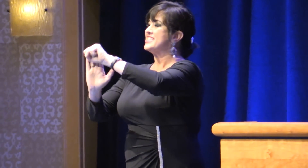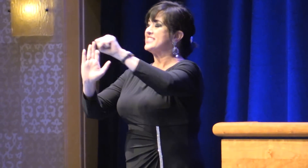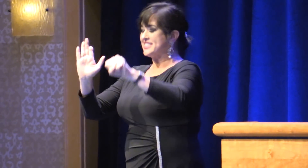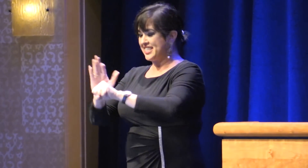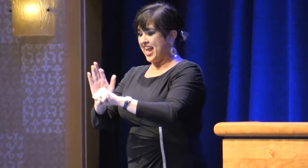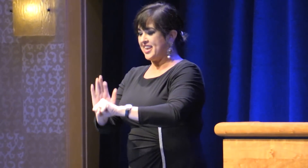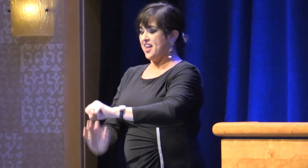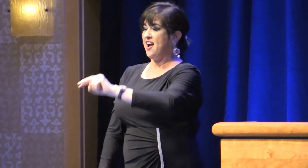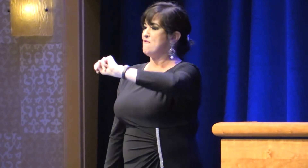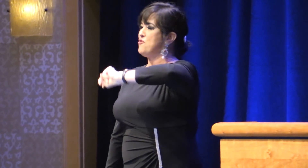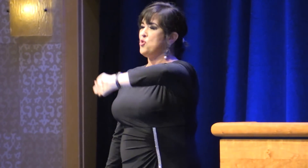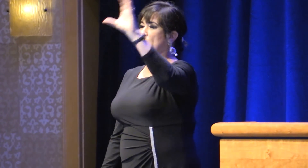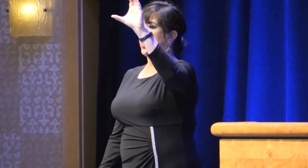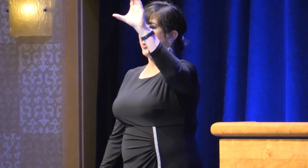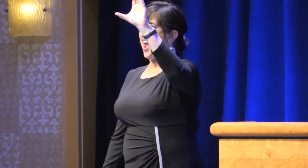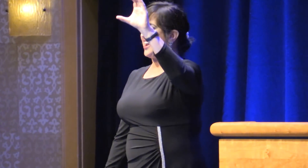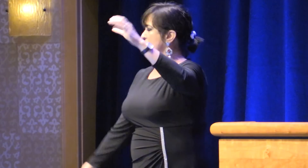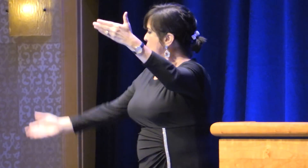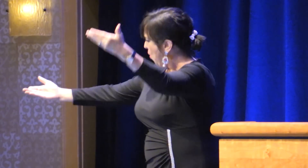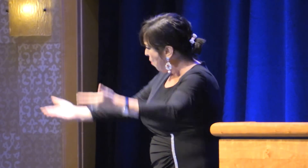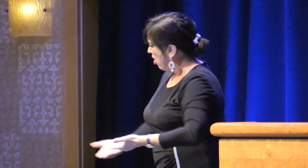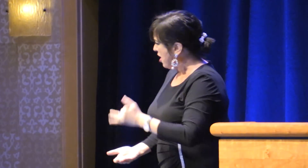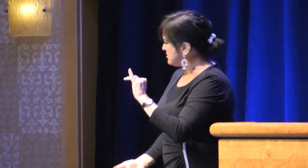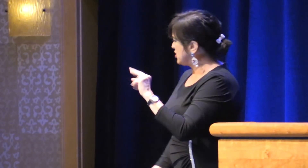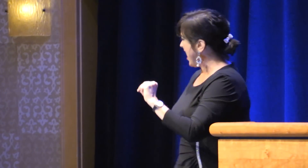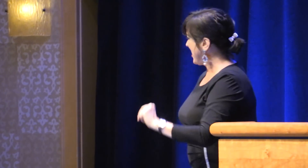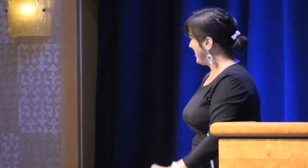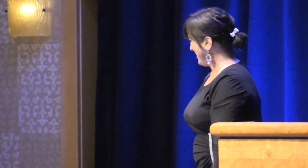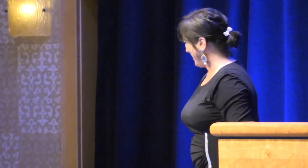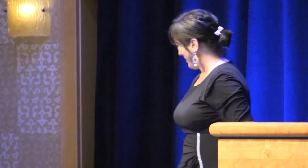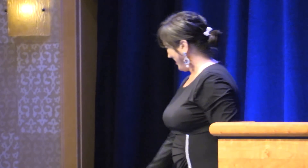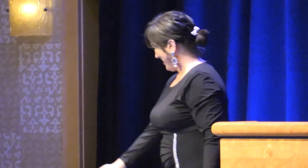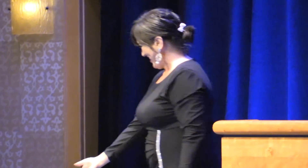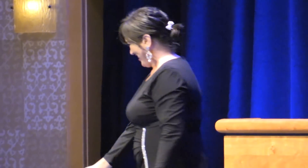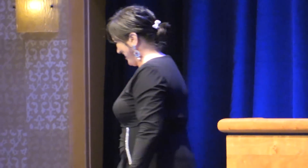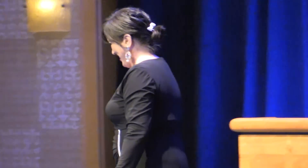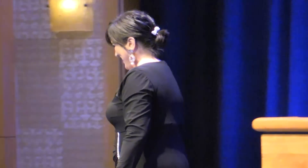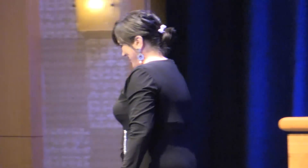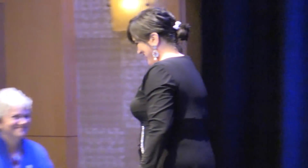Hard of Hearing with the state of North Carolina. Jan, welcome.